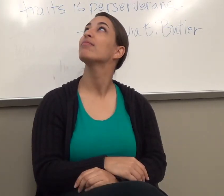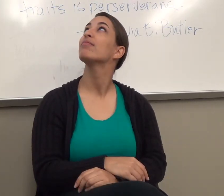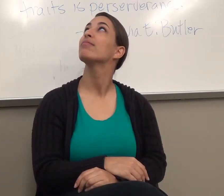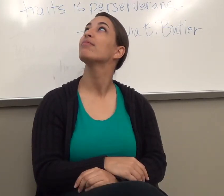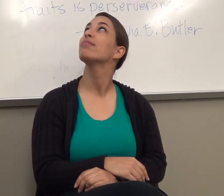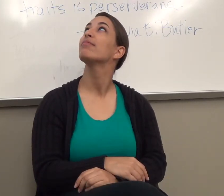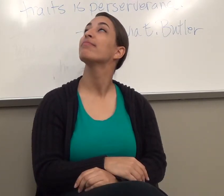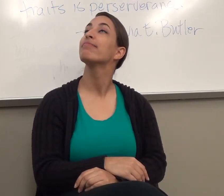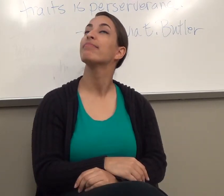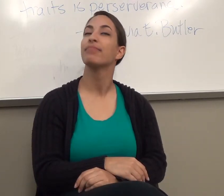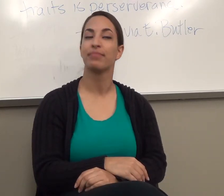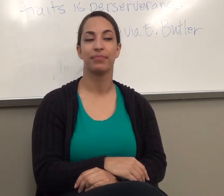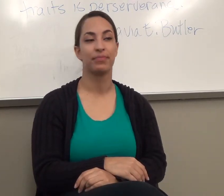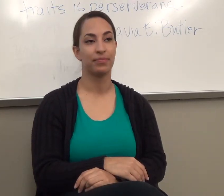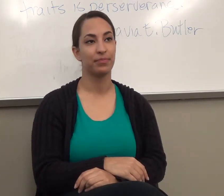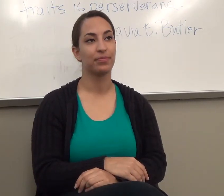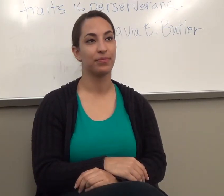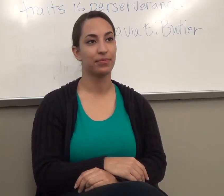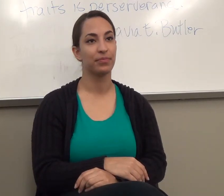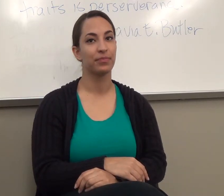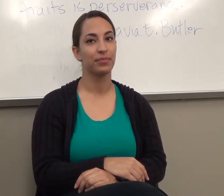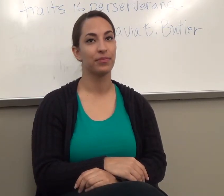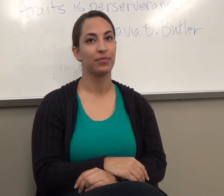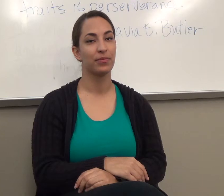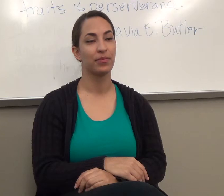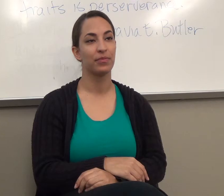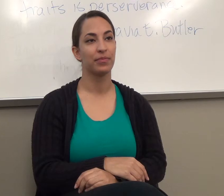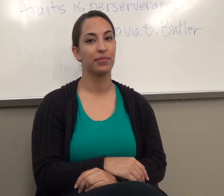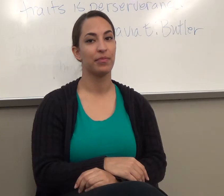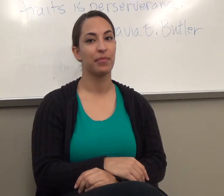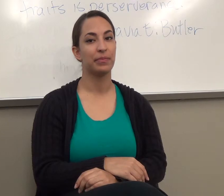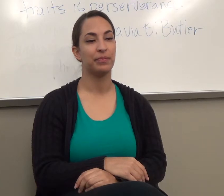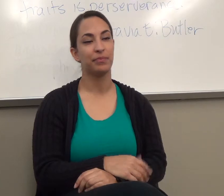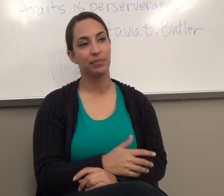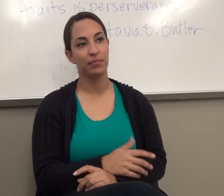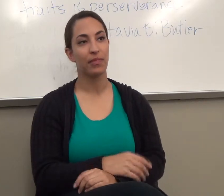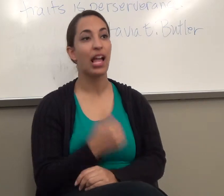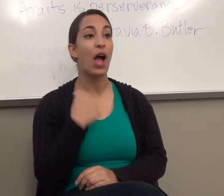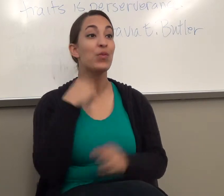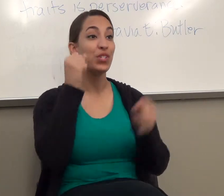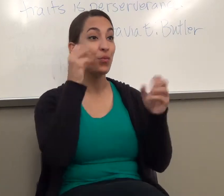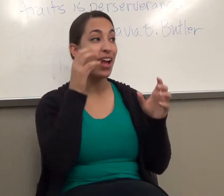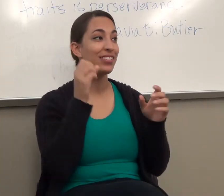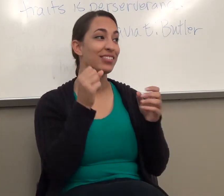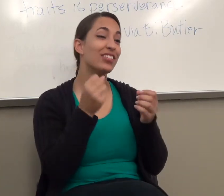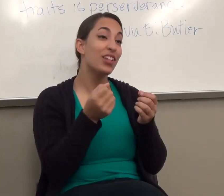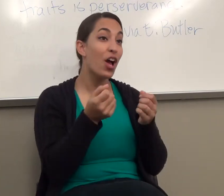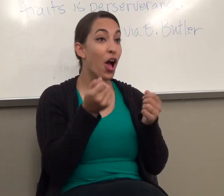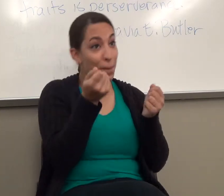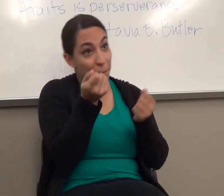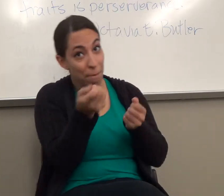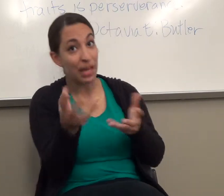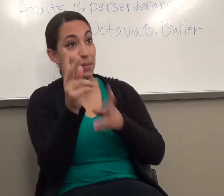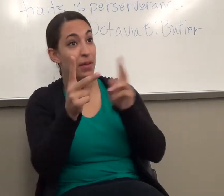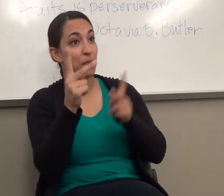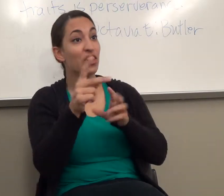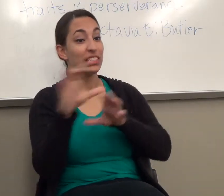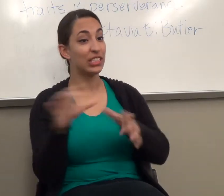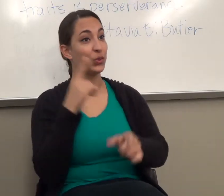And like I said, I was surprised at the number of people who did it right. They either didn't read the directions or they understood what they were supposed to do.